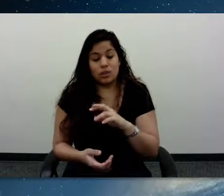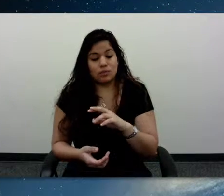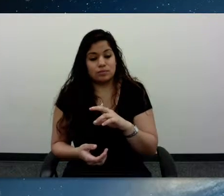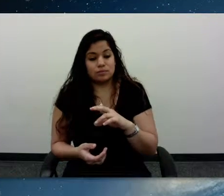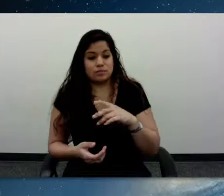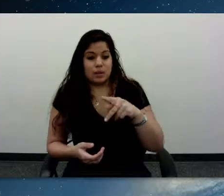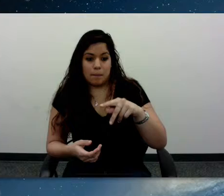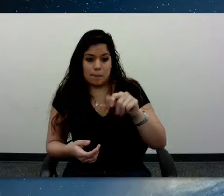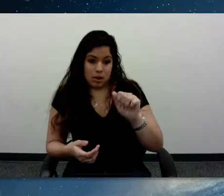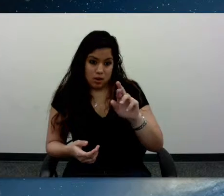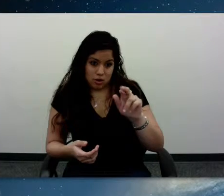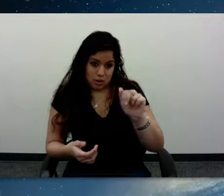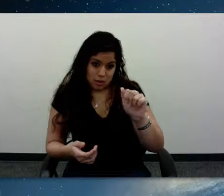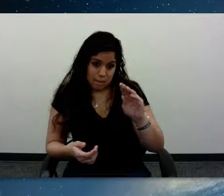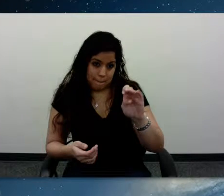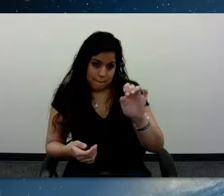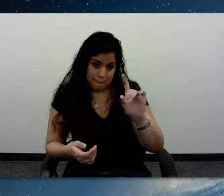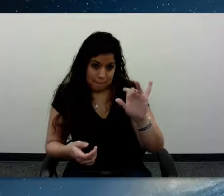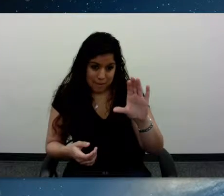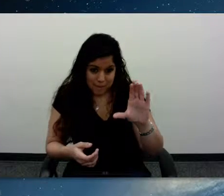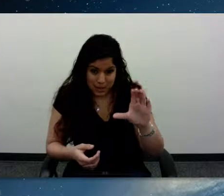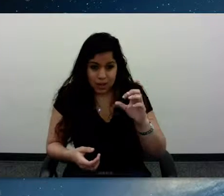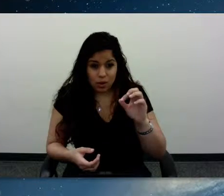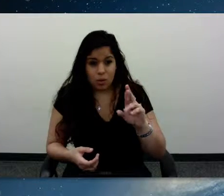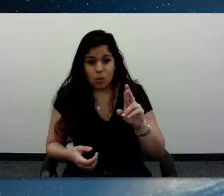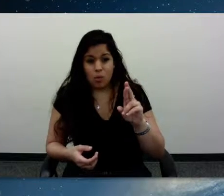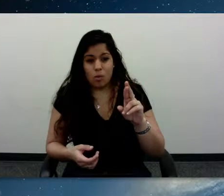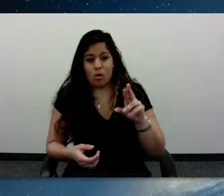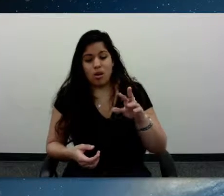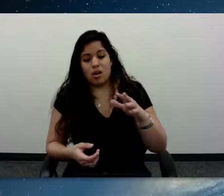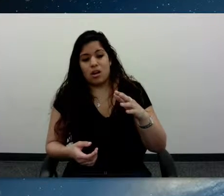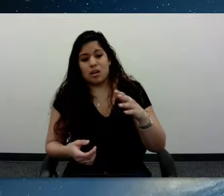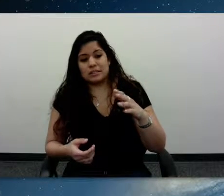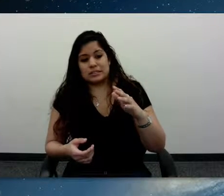firefighter, maybe even a policeman. Or, last